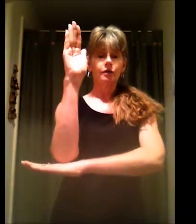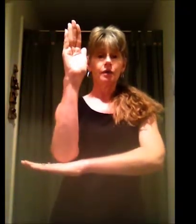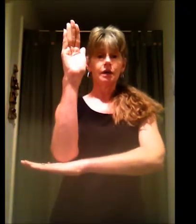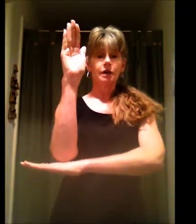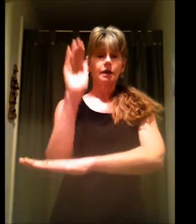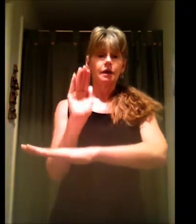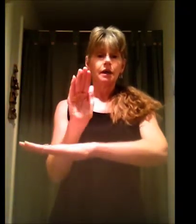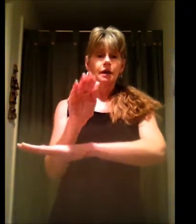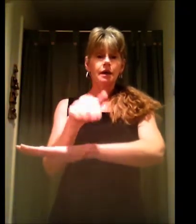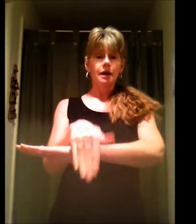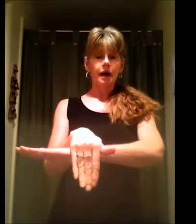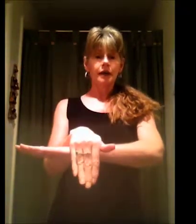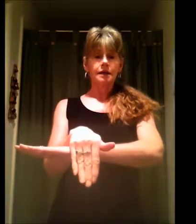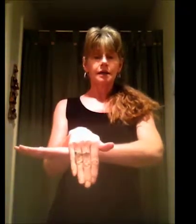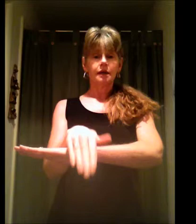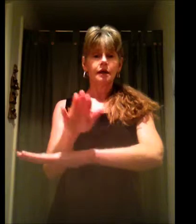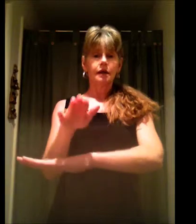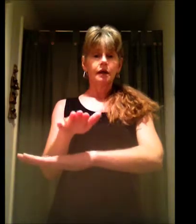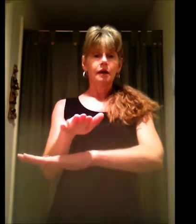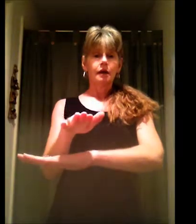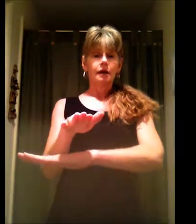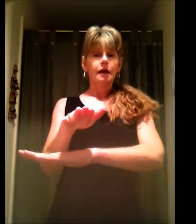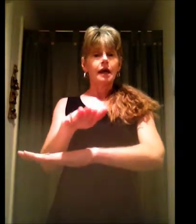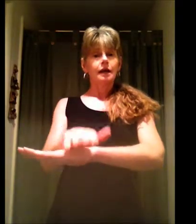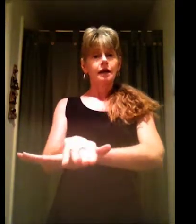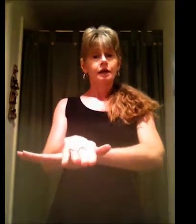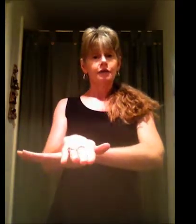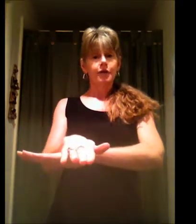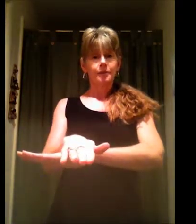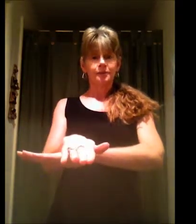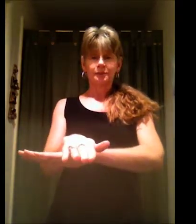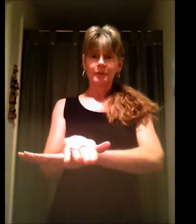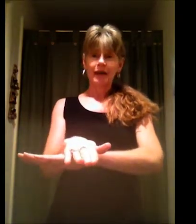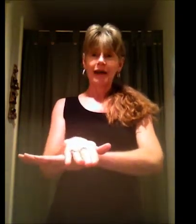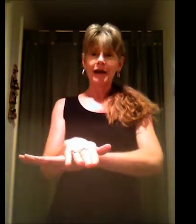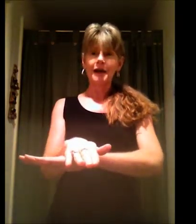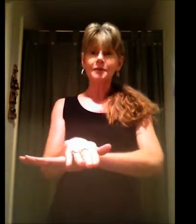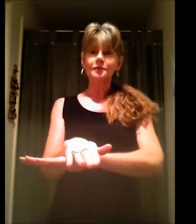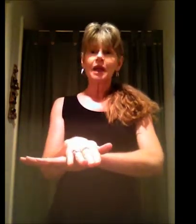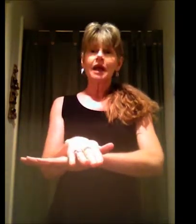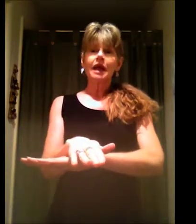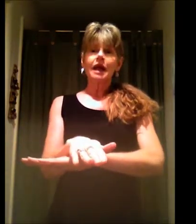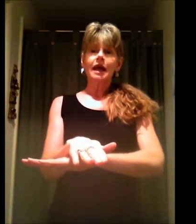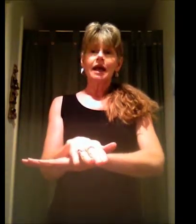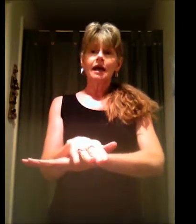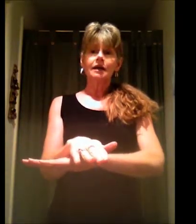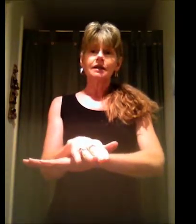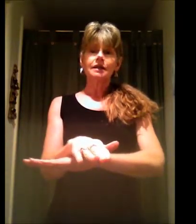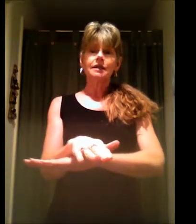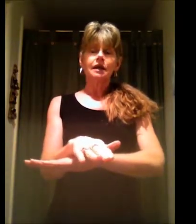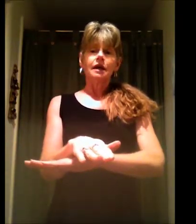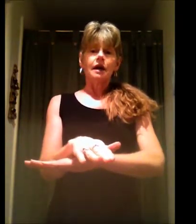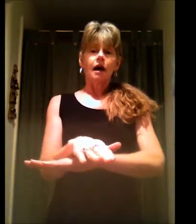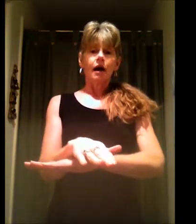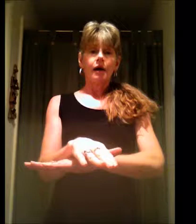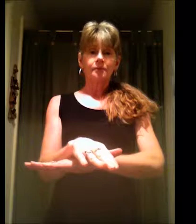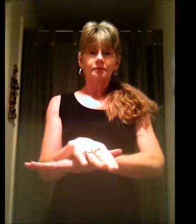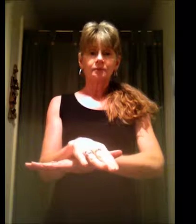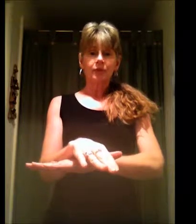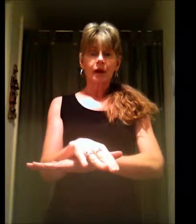noon, night, and eve. Okay? And a couple